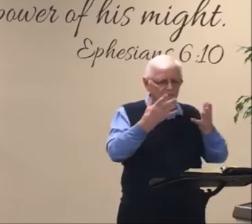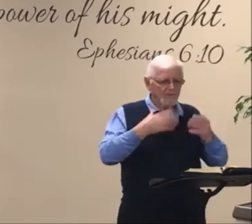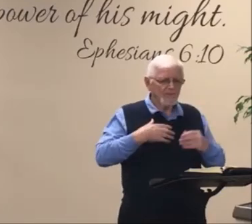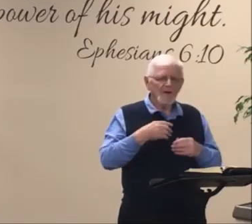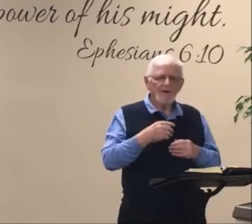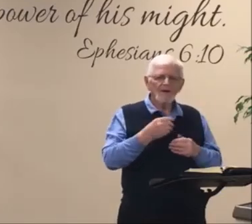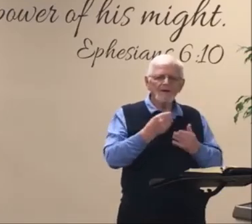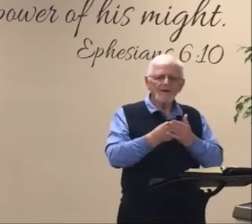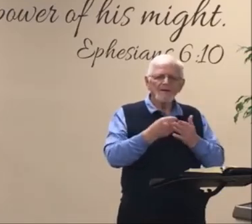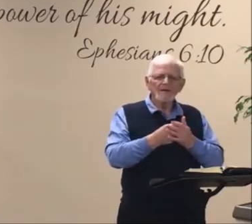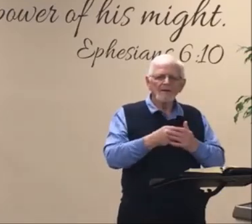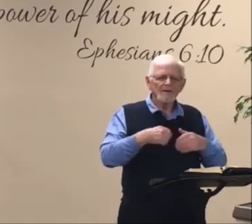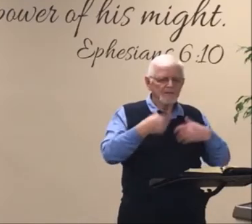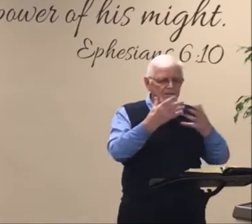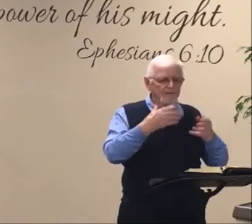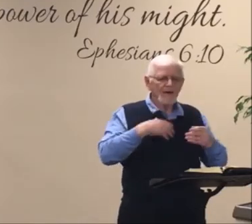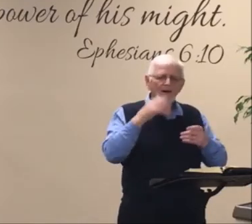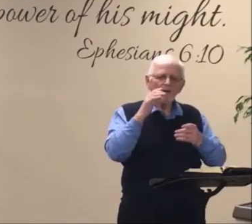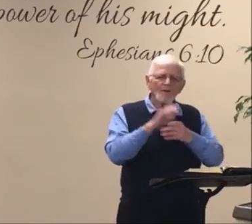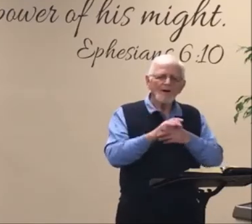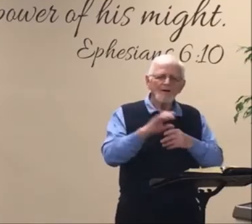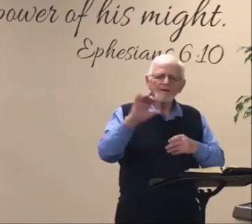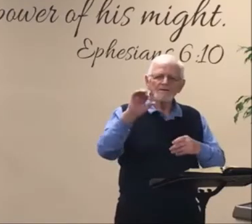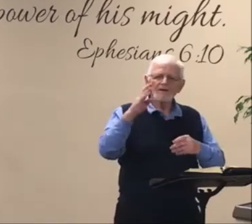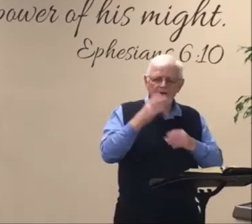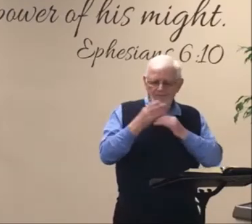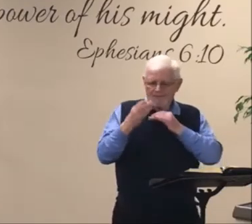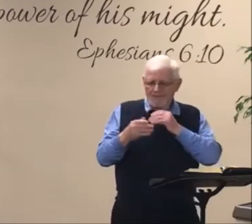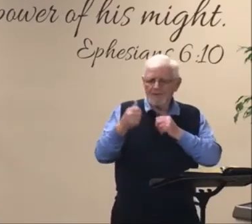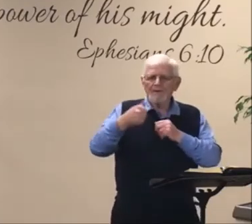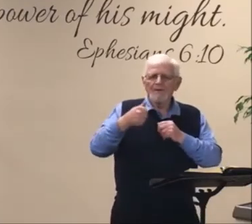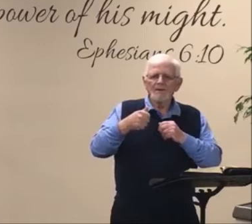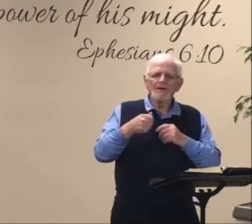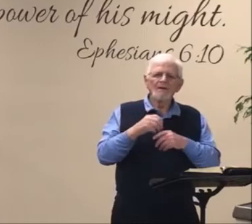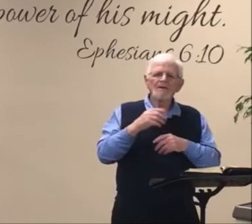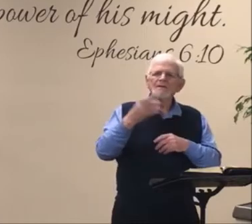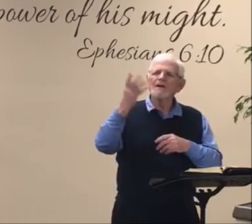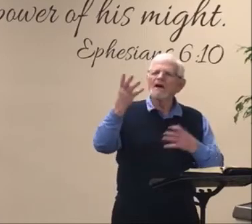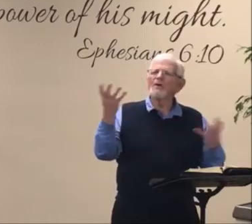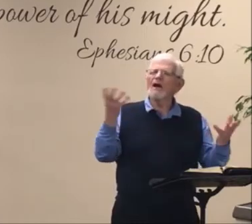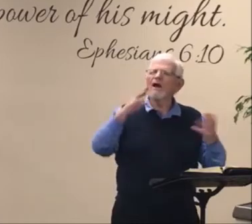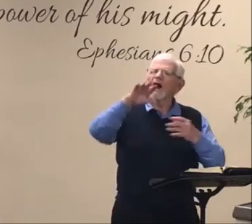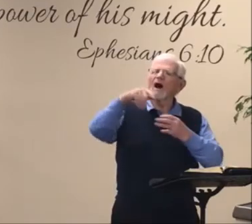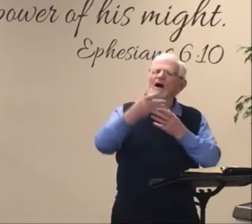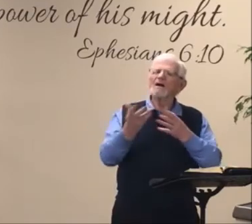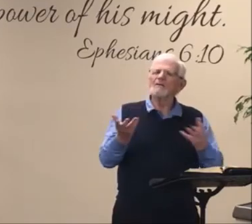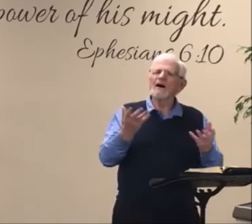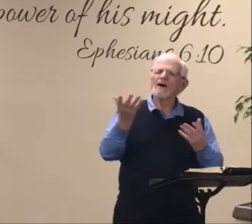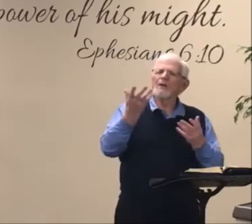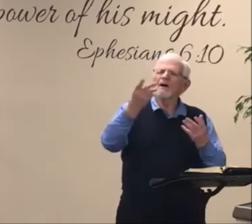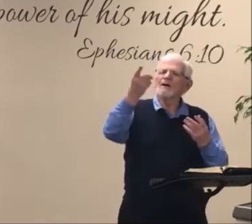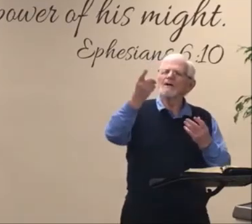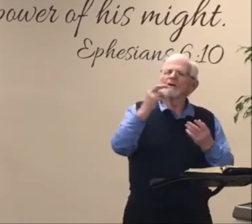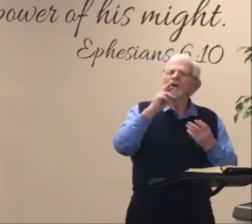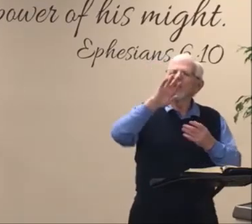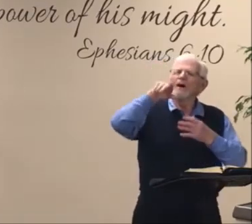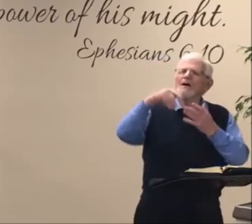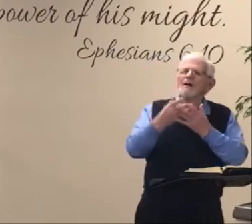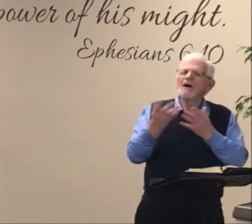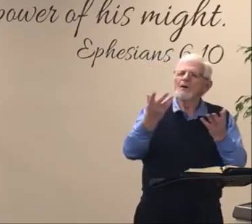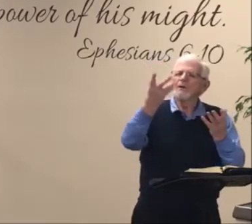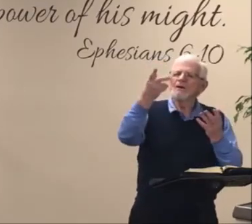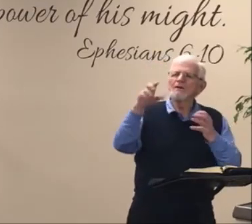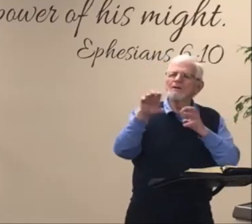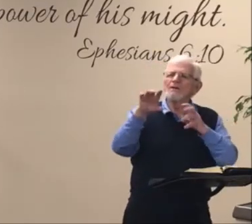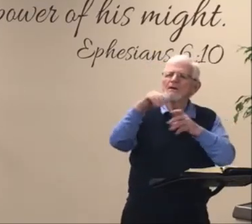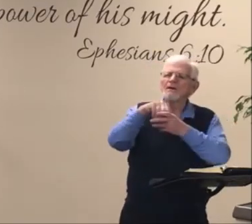wives. And now Jacob comes to the end of himself and says, God, what's it all about? What are you all about? What are you trying to do in